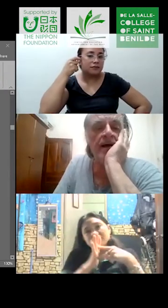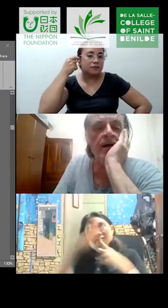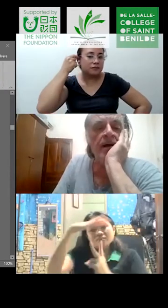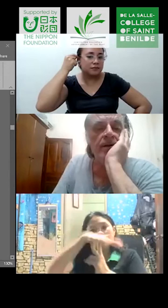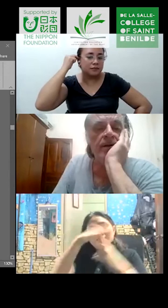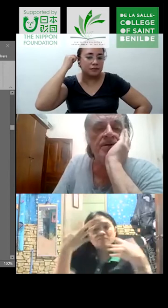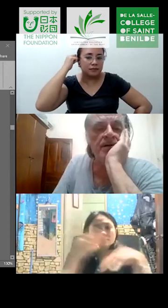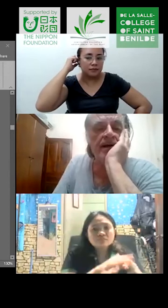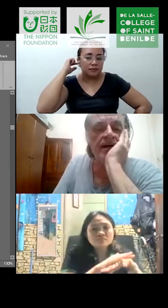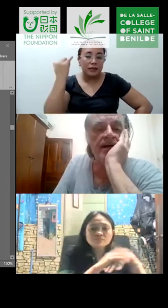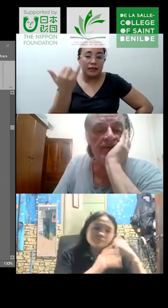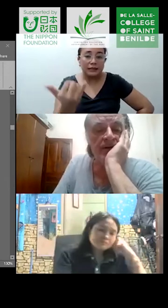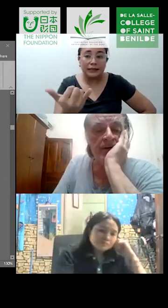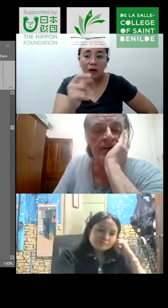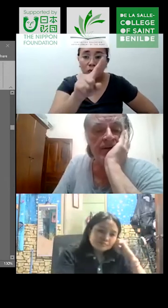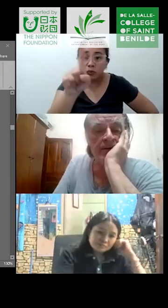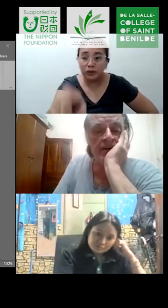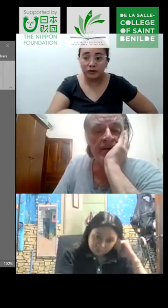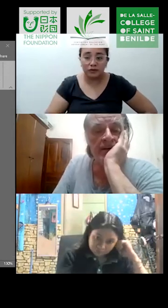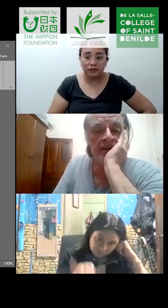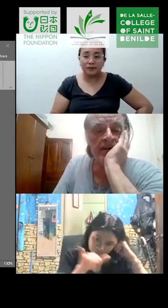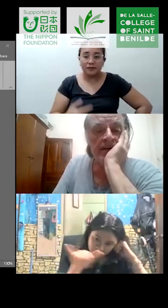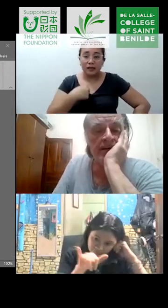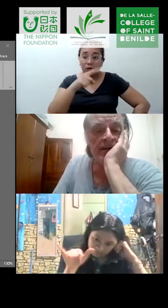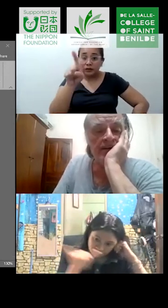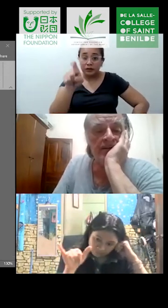Okay, now the question I have here